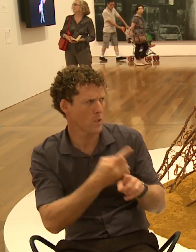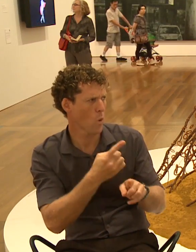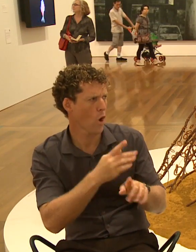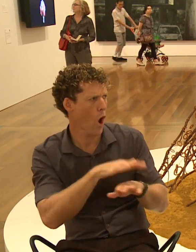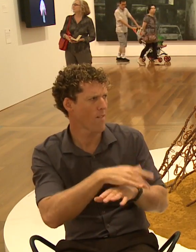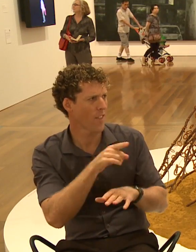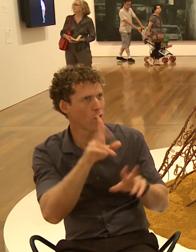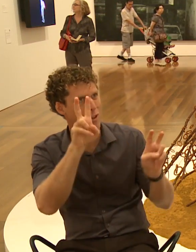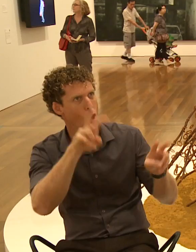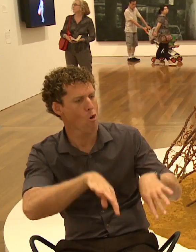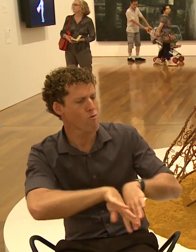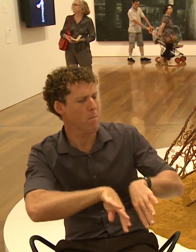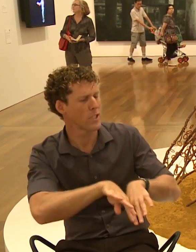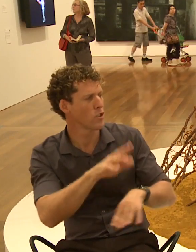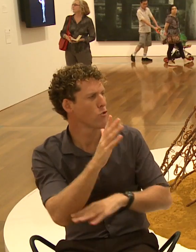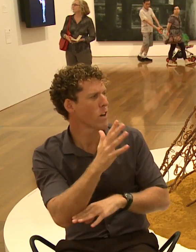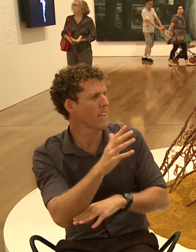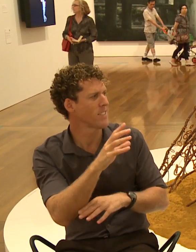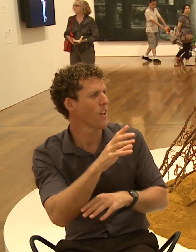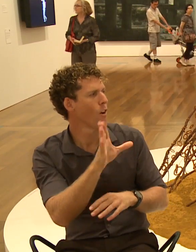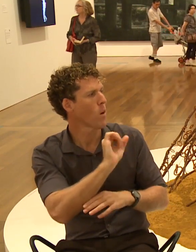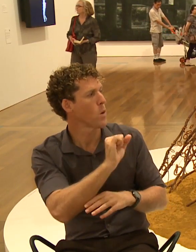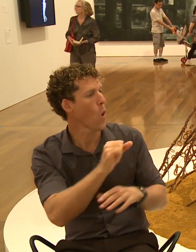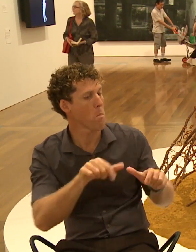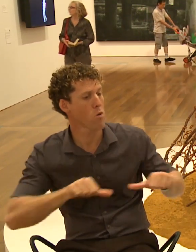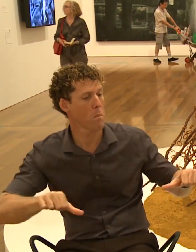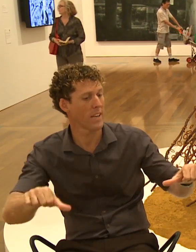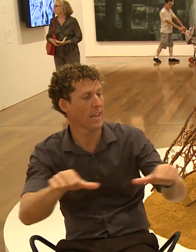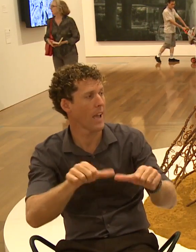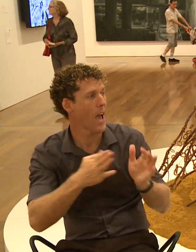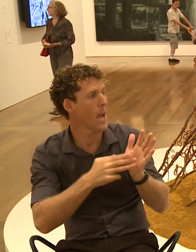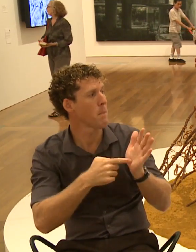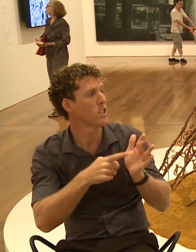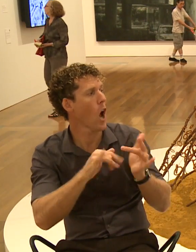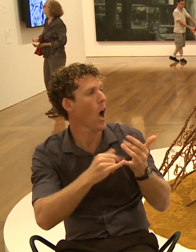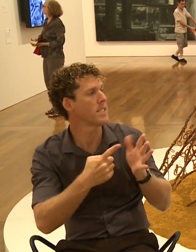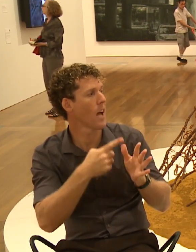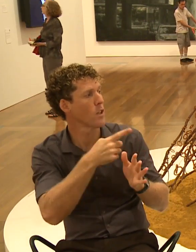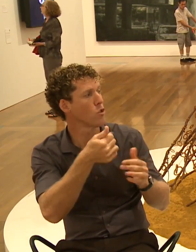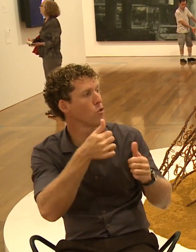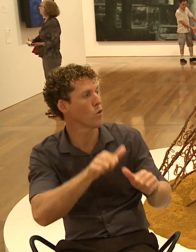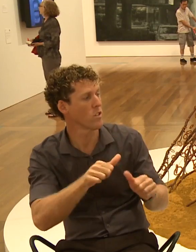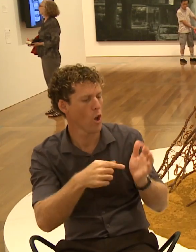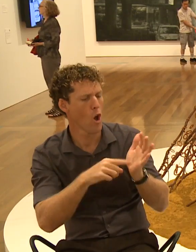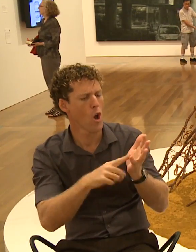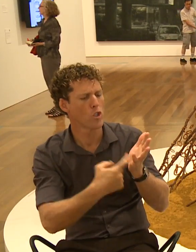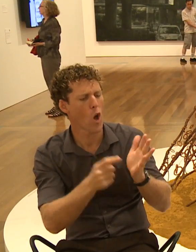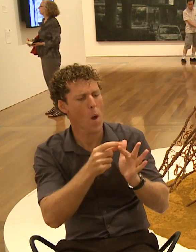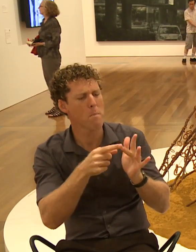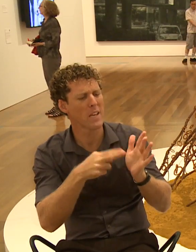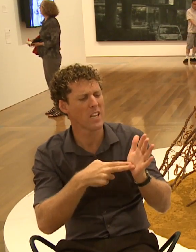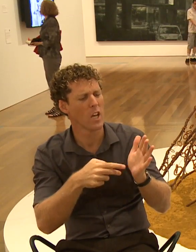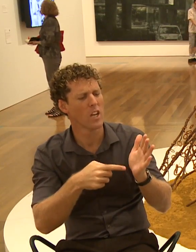again, rubbish trees from your property that you've used? Well, it's the turpentine bush